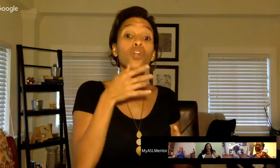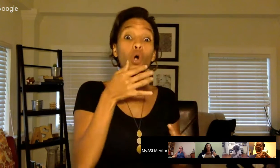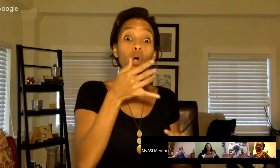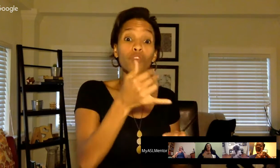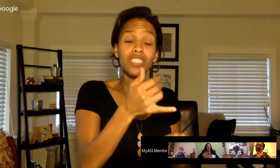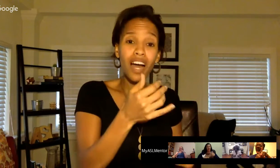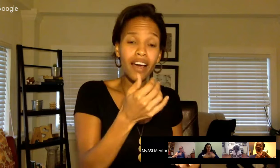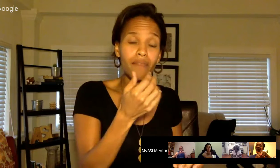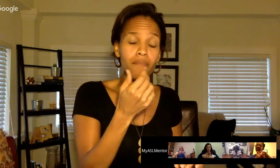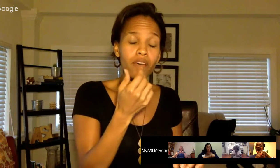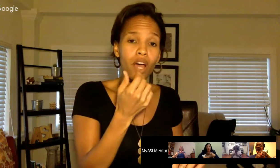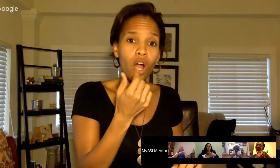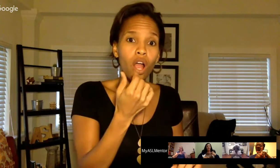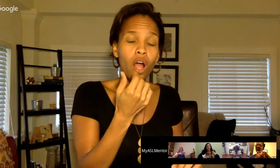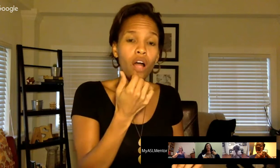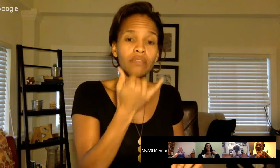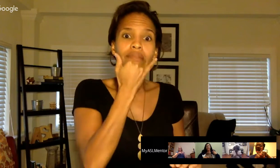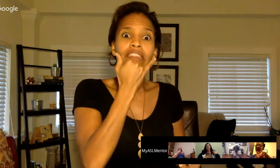Okay, so over time,